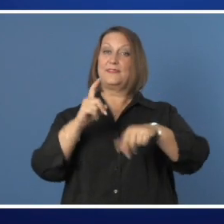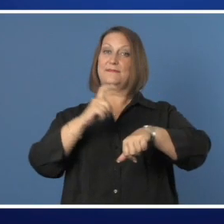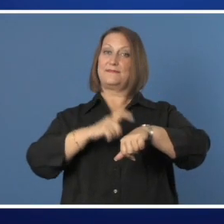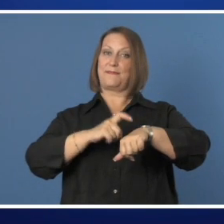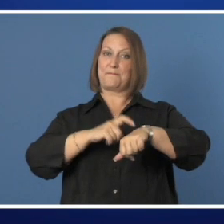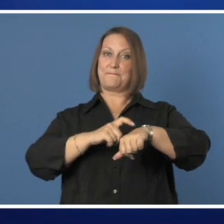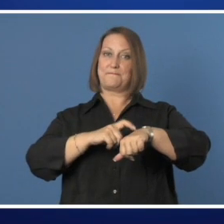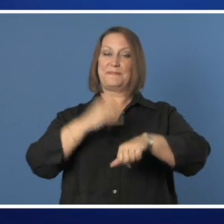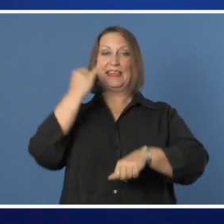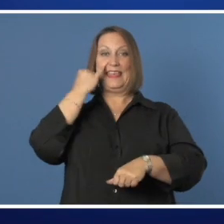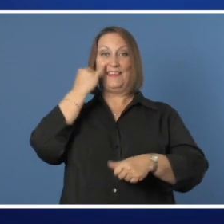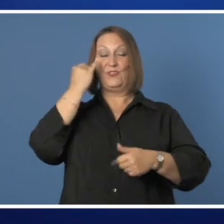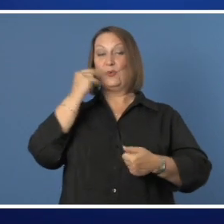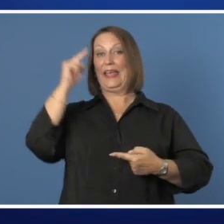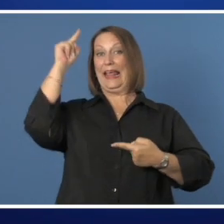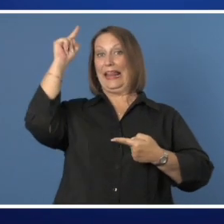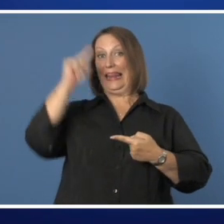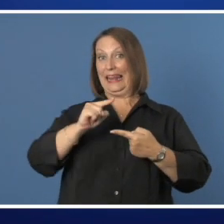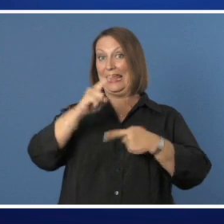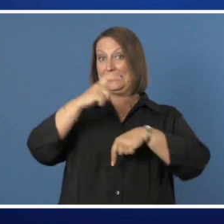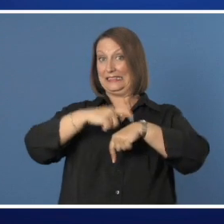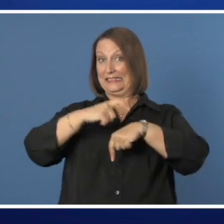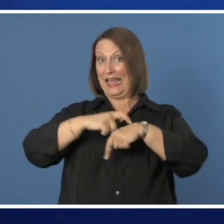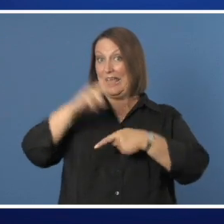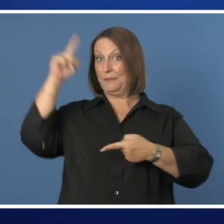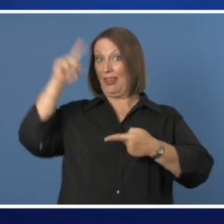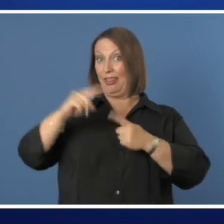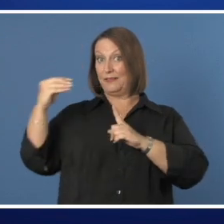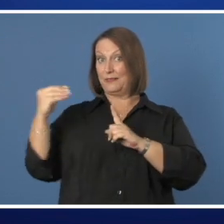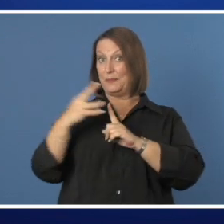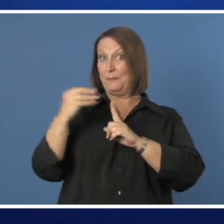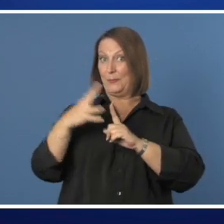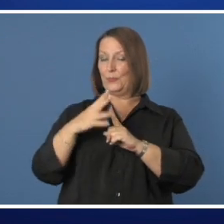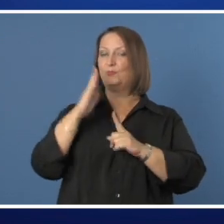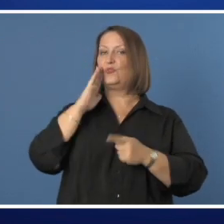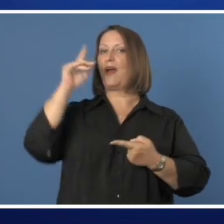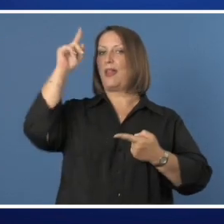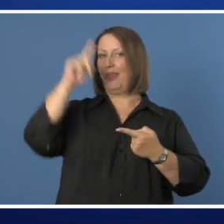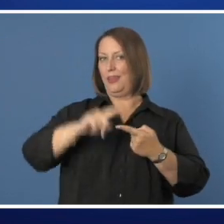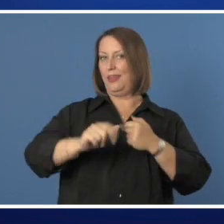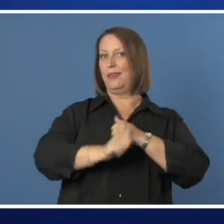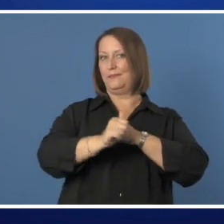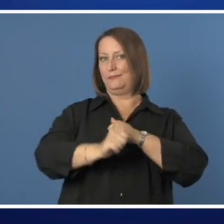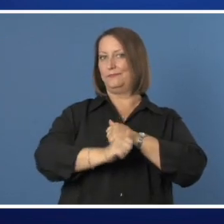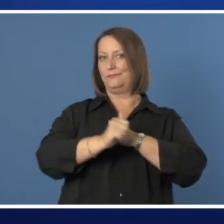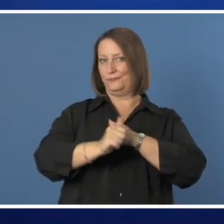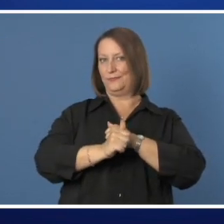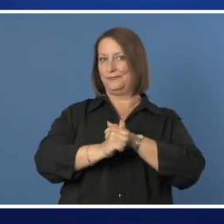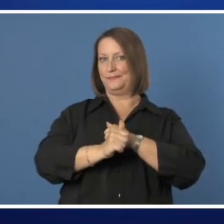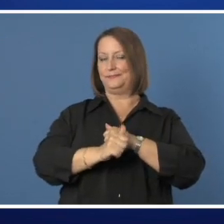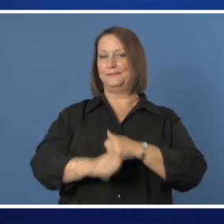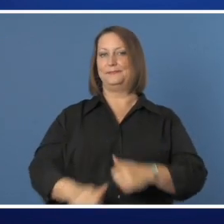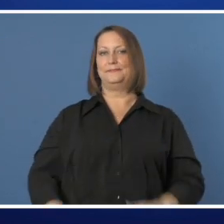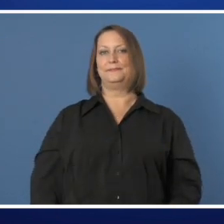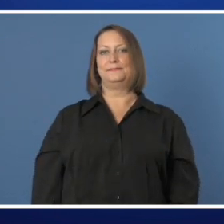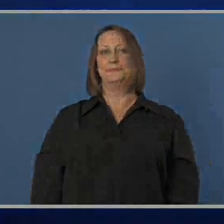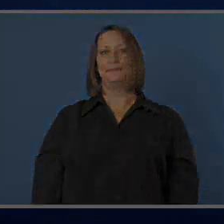Time. Minimizing time spent exposed will also reduce your risk.